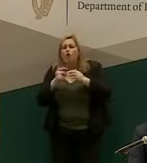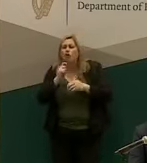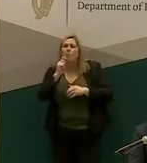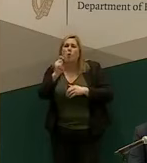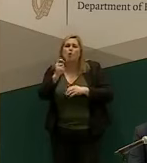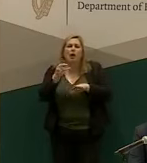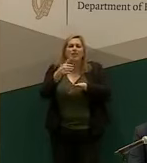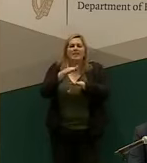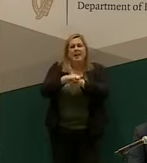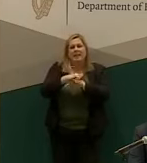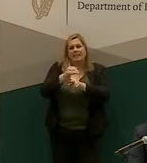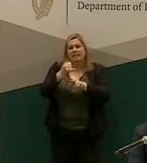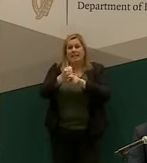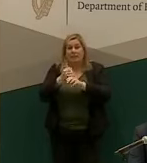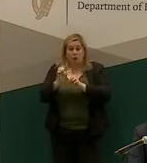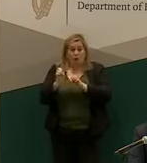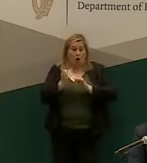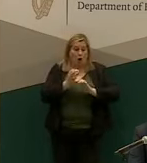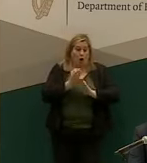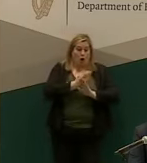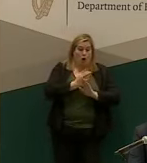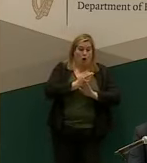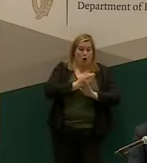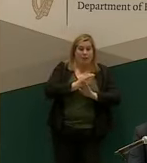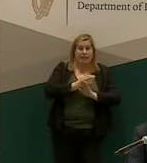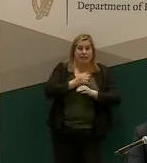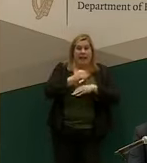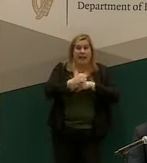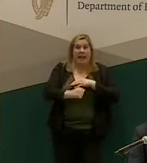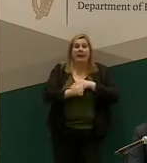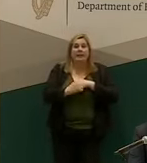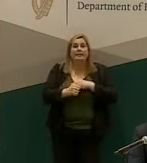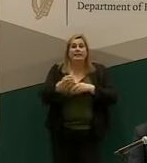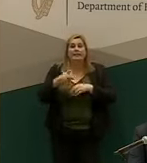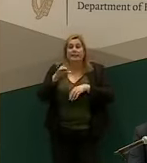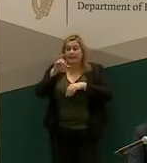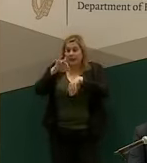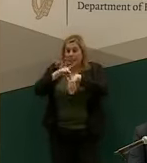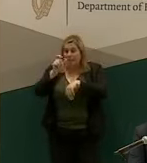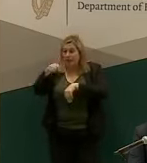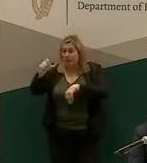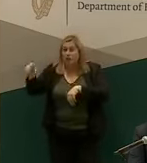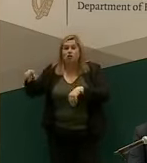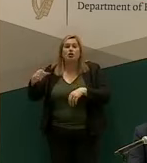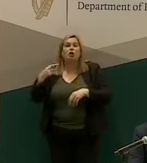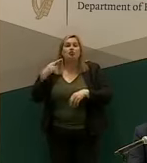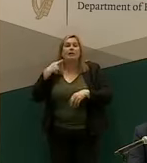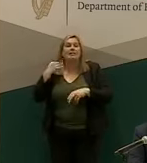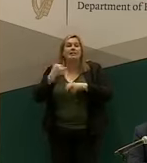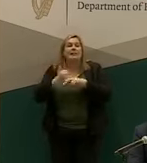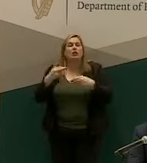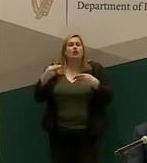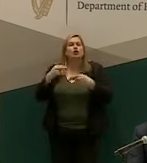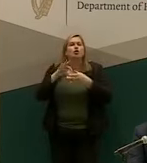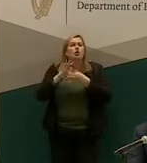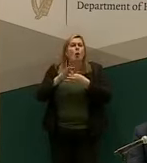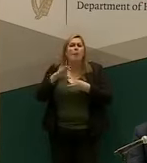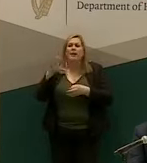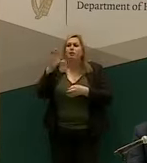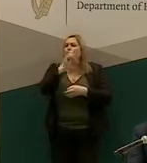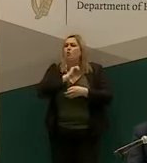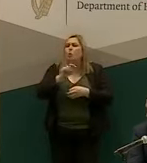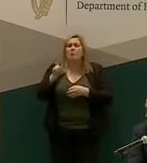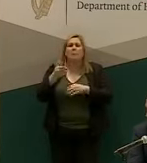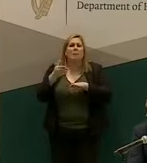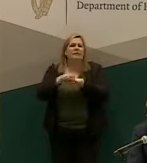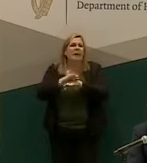deaths, particularly in the early days of this outbreak here, where patients or residents in nursing homes might have been presumed to have died of